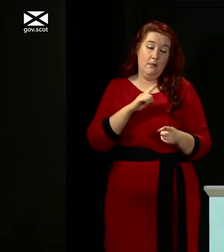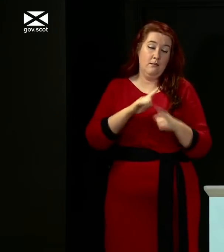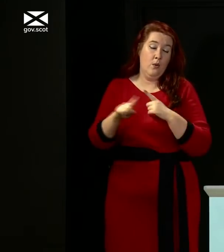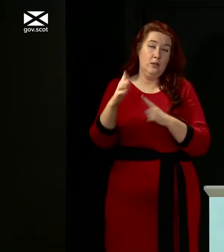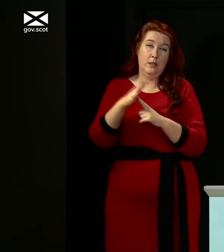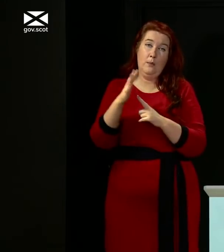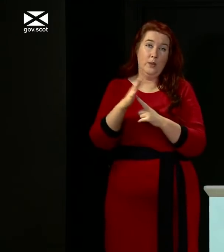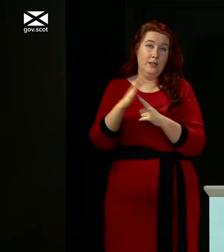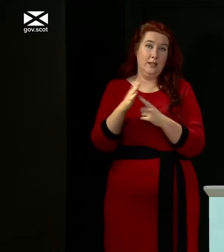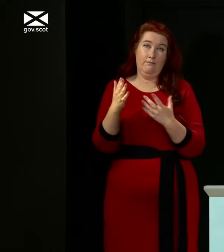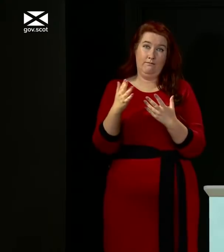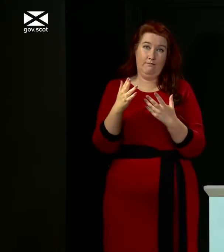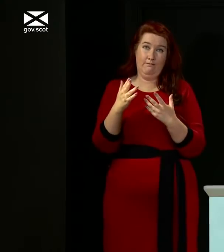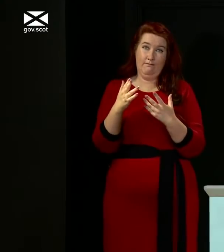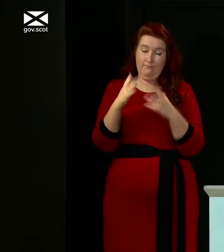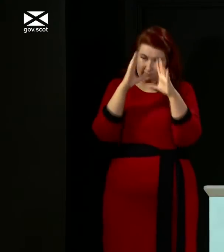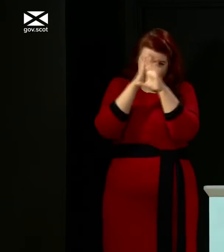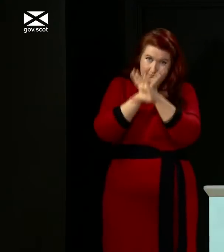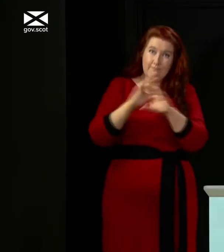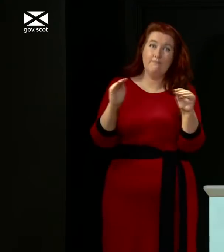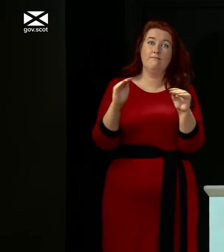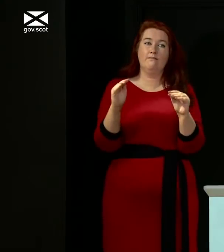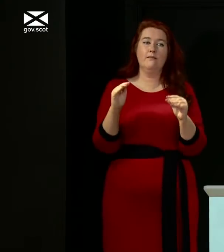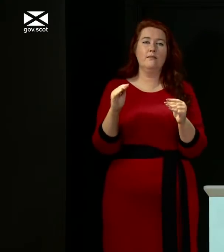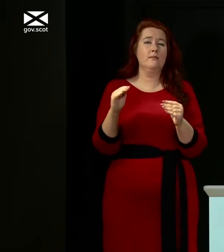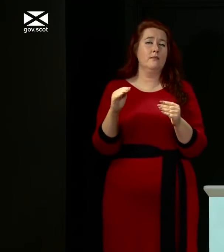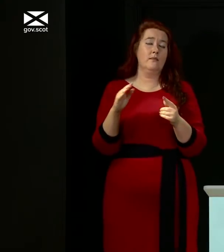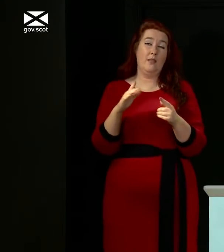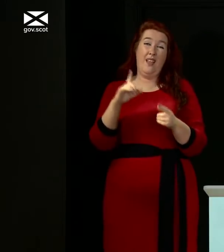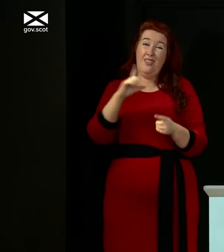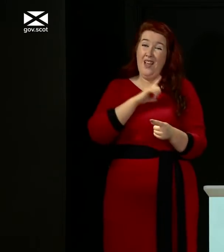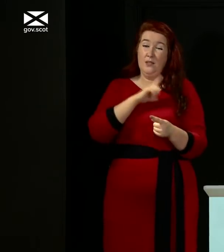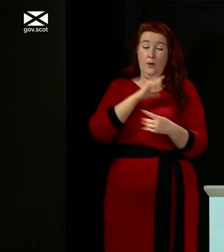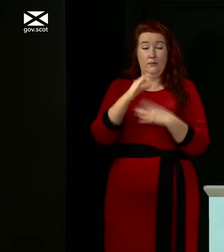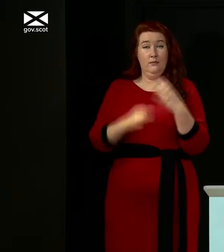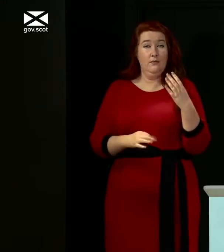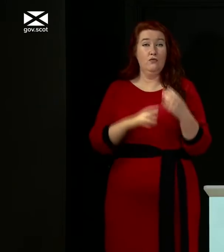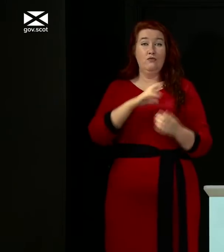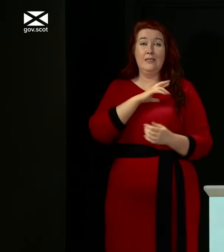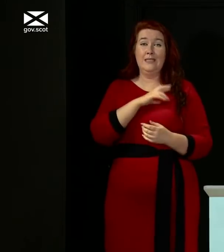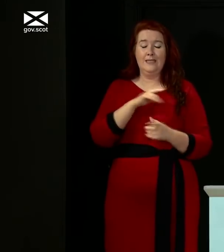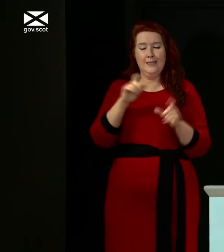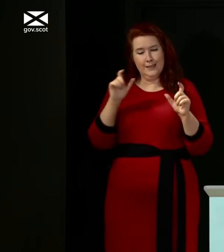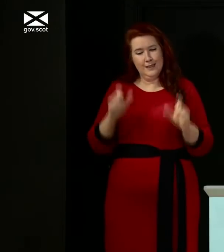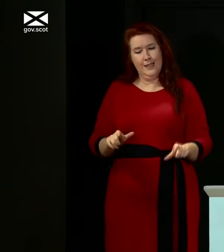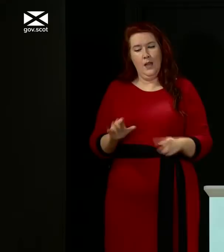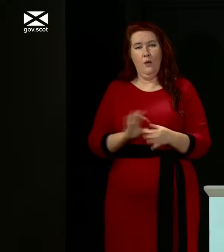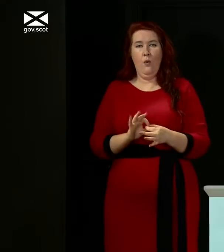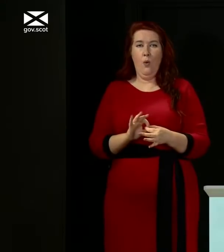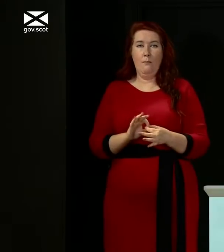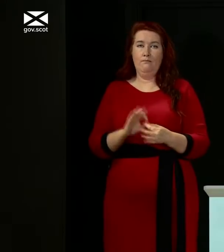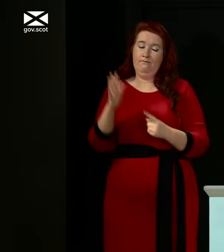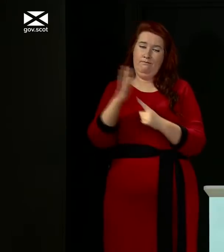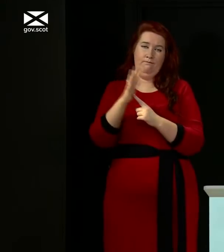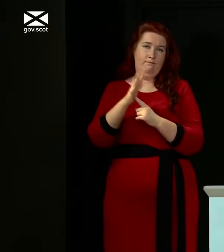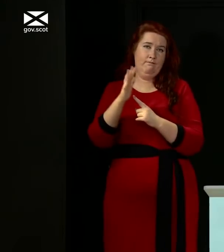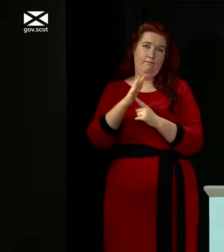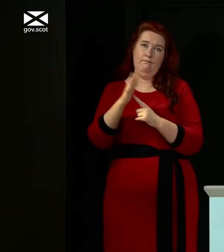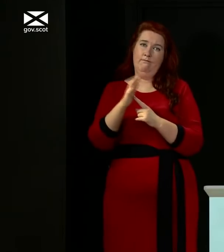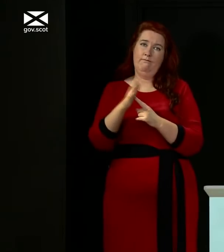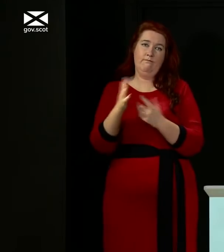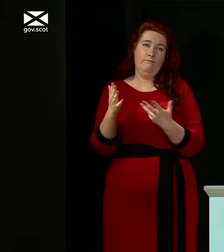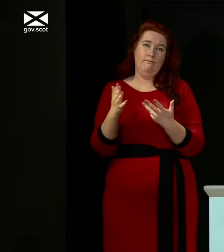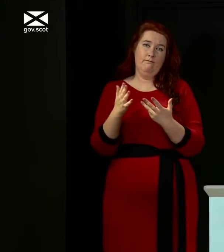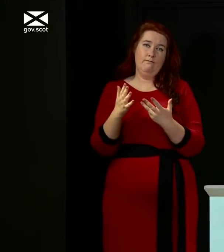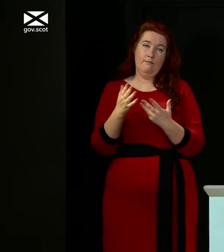important message I can stand here and convey right now is for all of these reasons, staying at home is essential as far